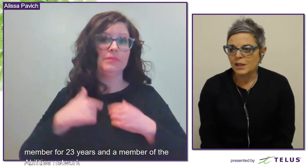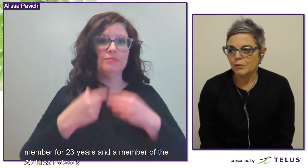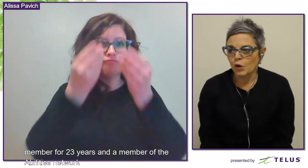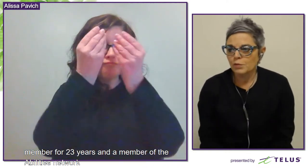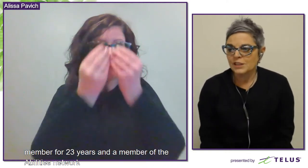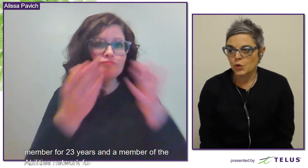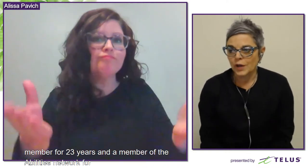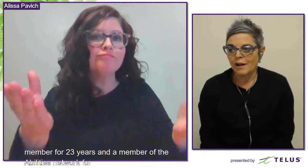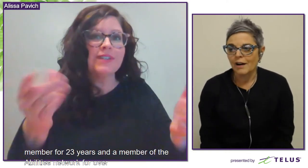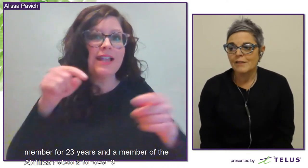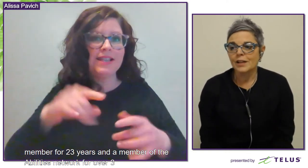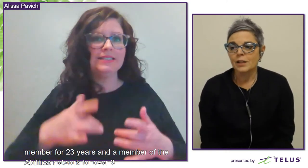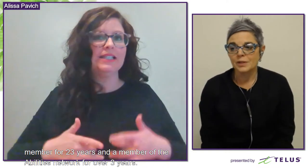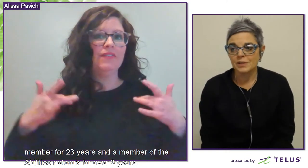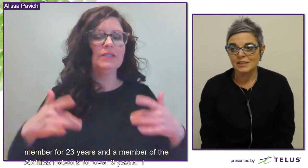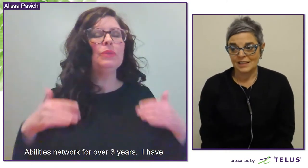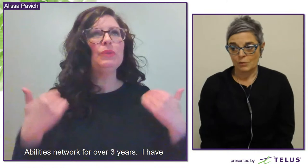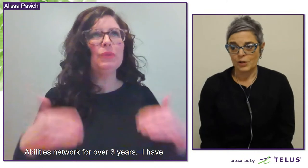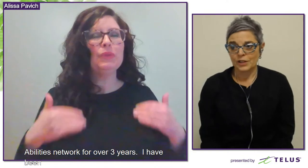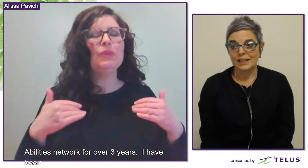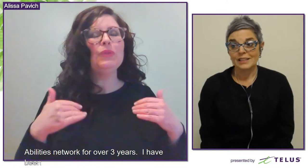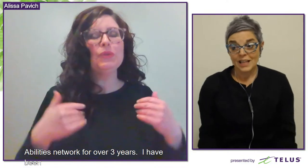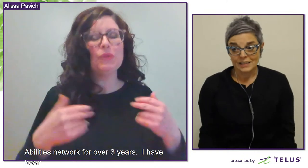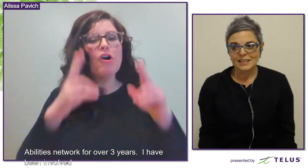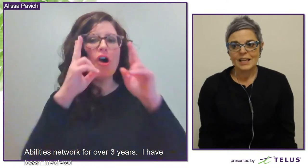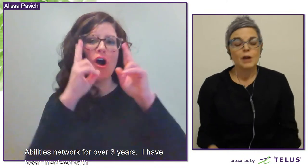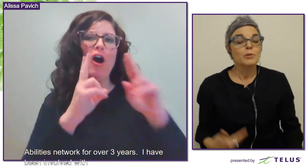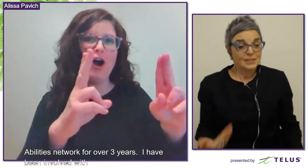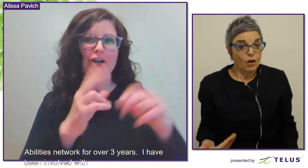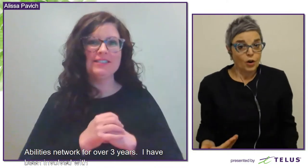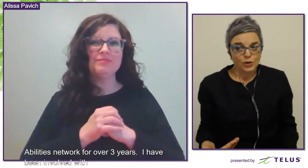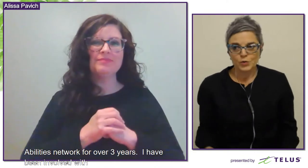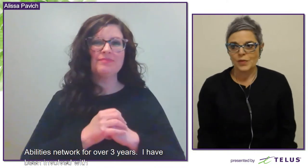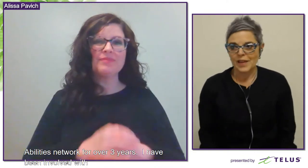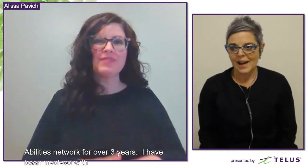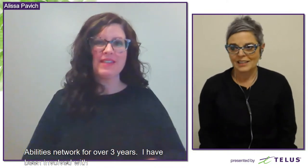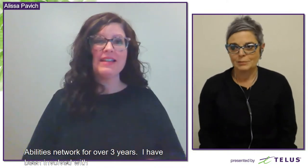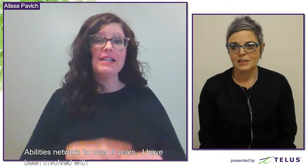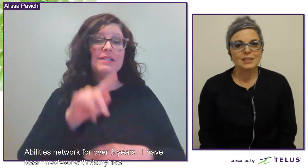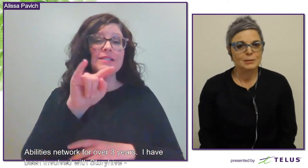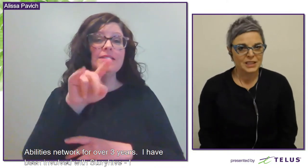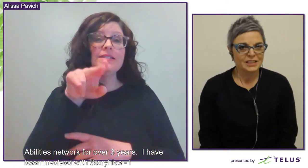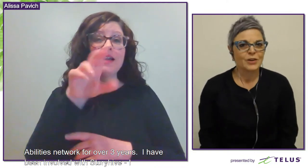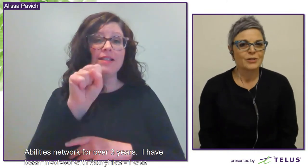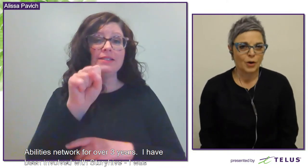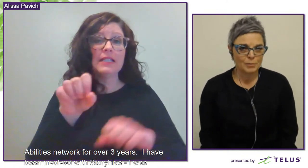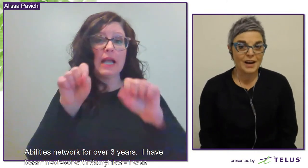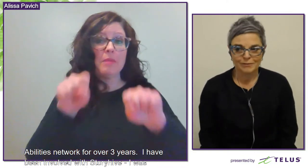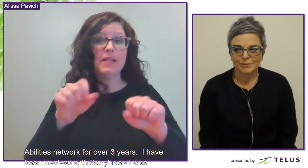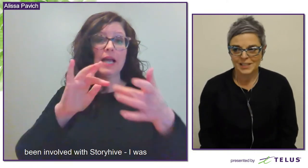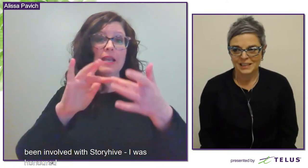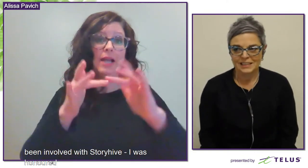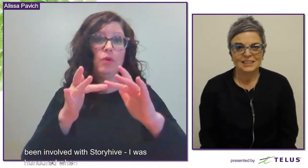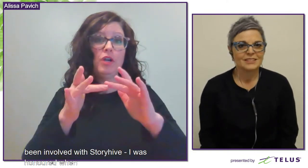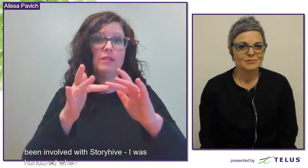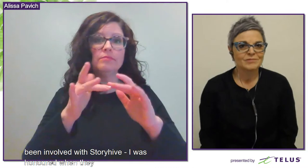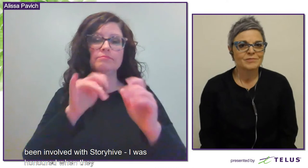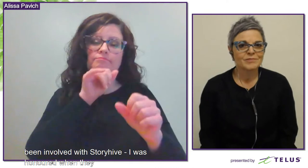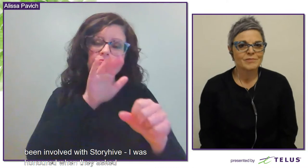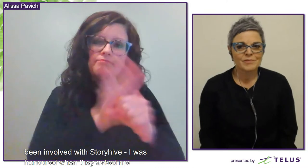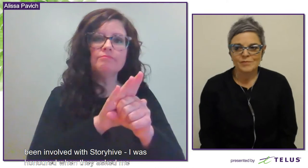I've also been involved with StoryHive and Abilities Network and TELUS. I was honored when they asked me to speak on behalf of